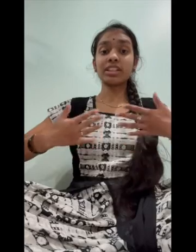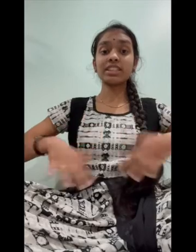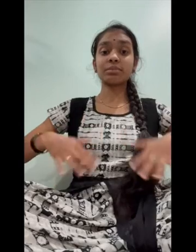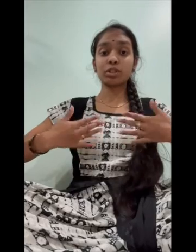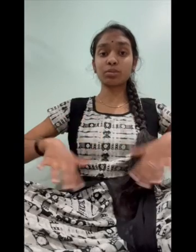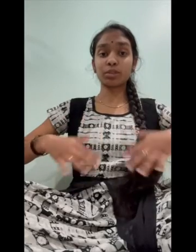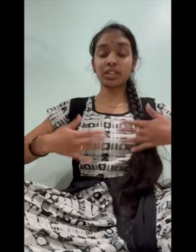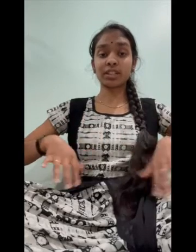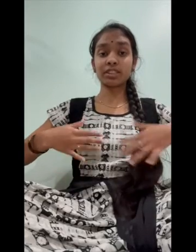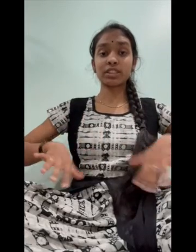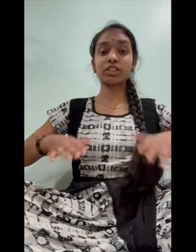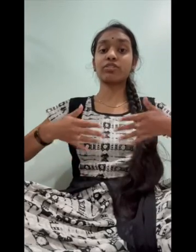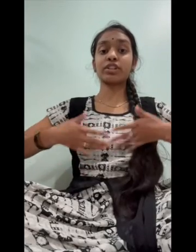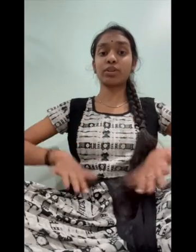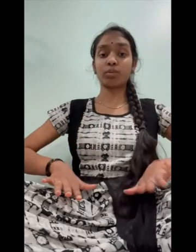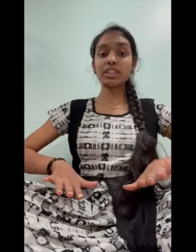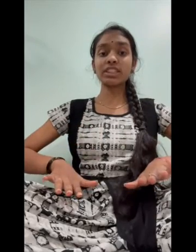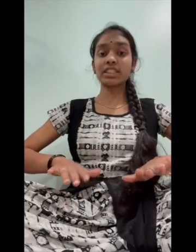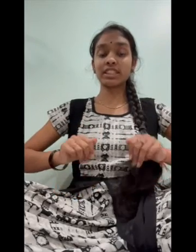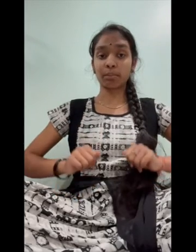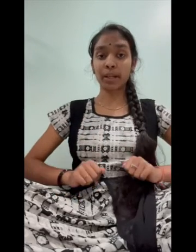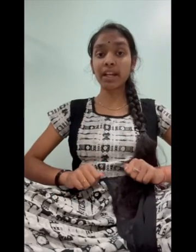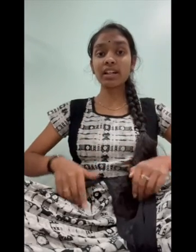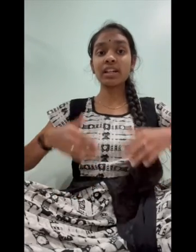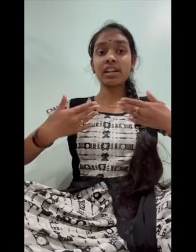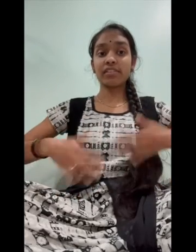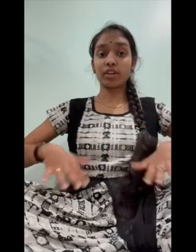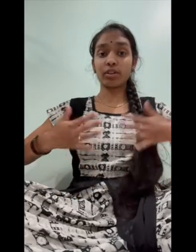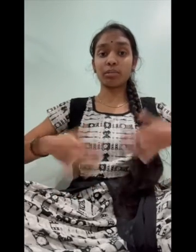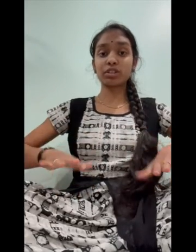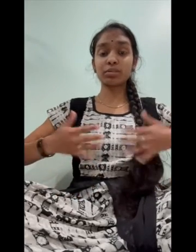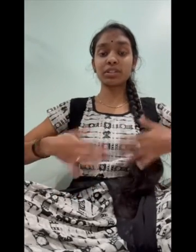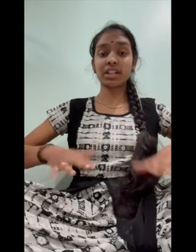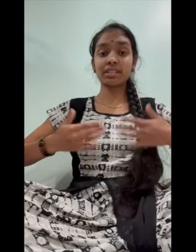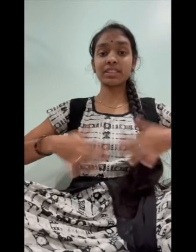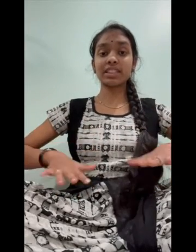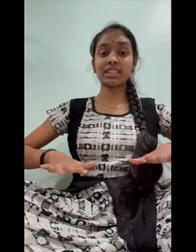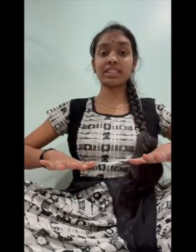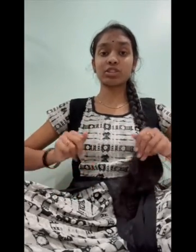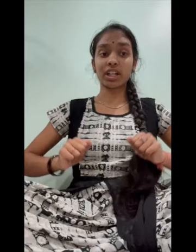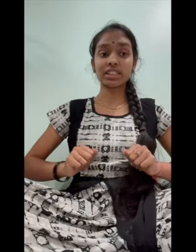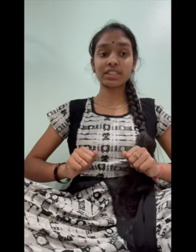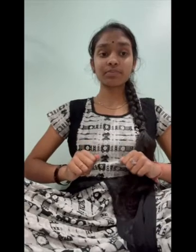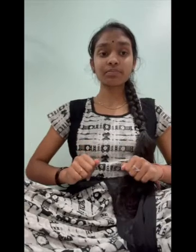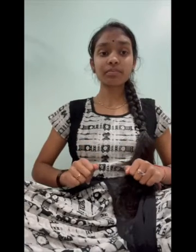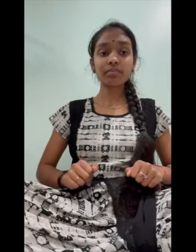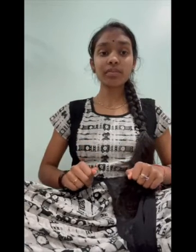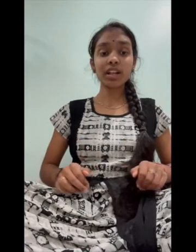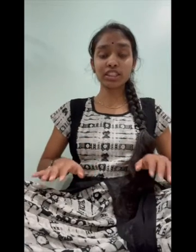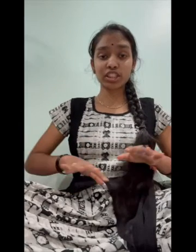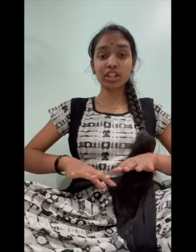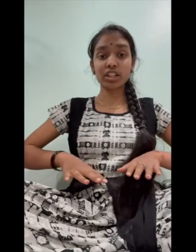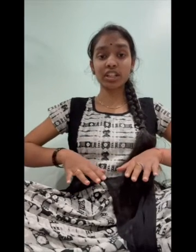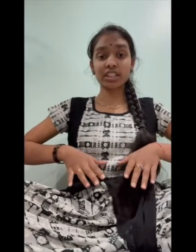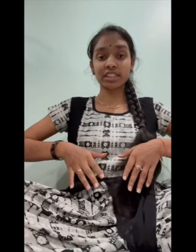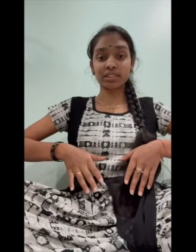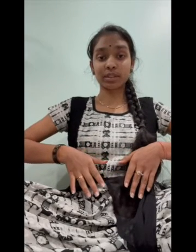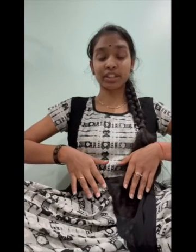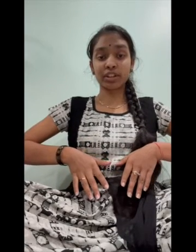this multiple times. So if you do it once, it's a pant. If you do it multiple times, it's a dress. A skirt is when you go